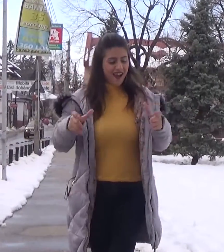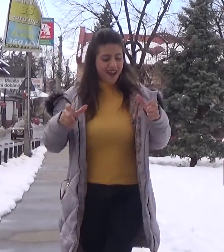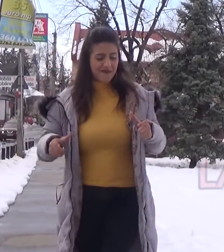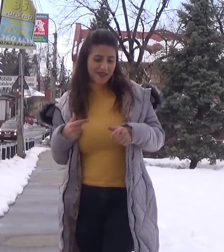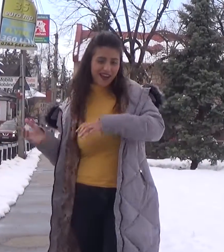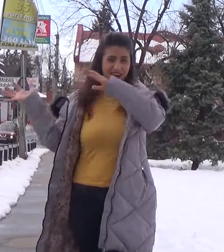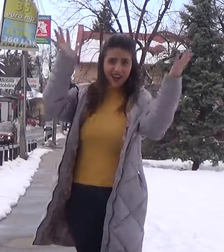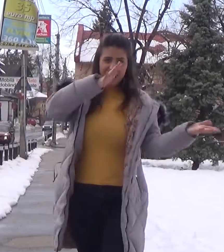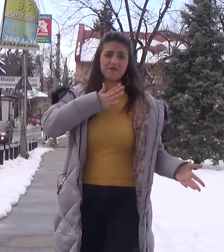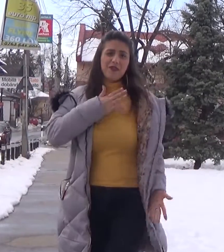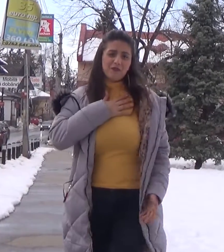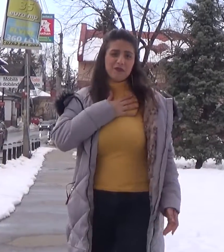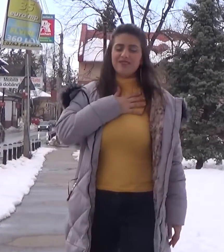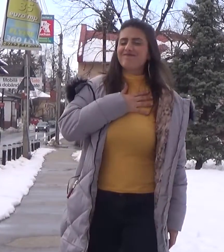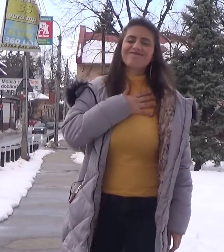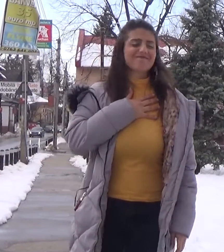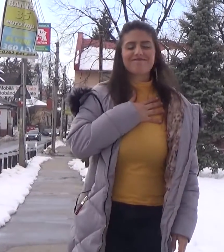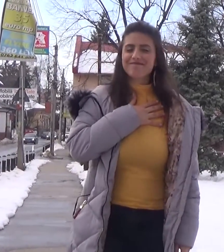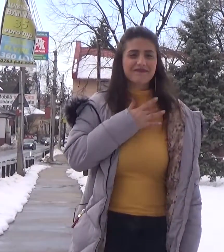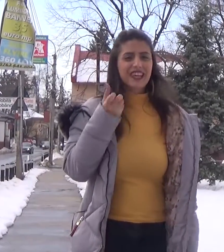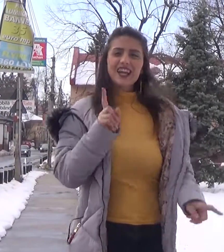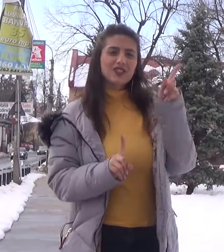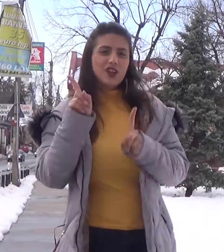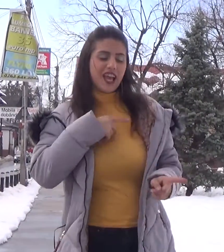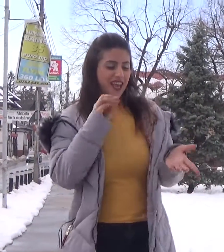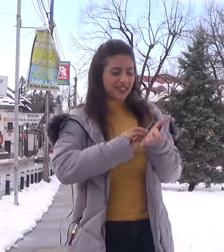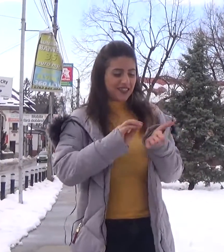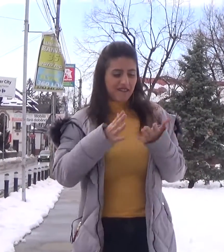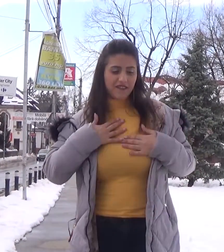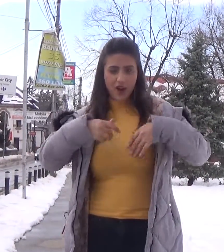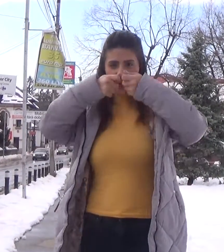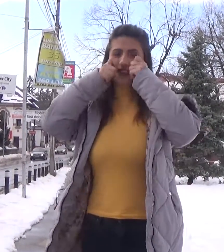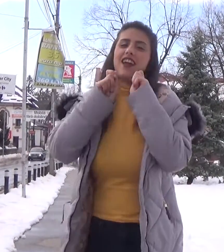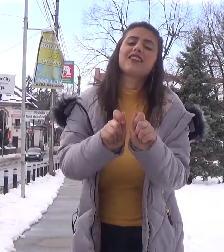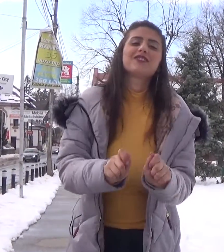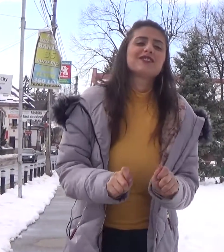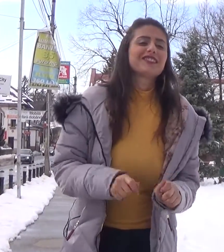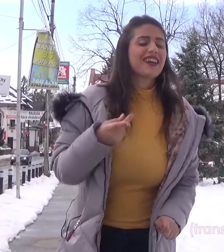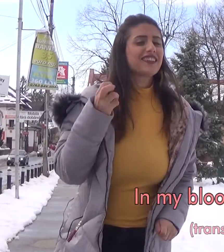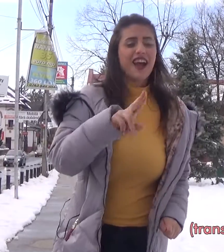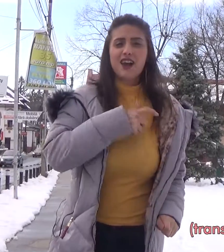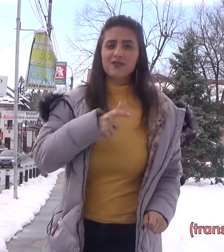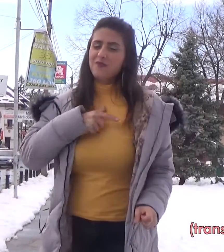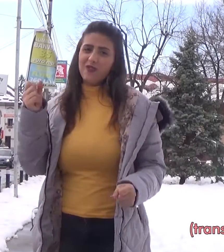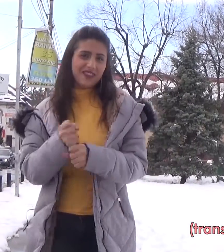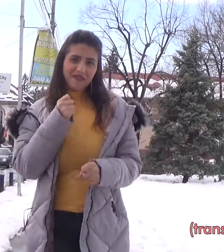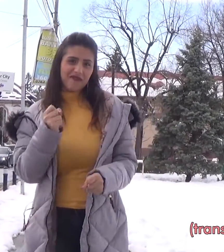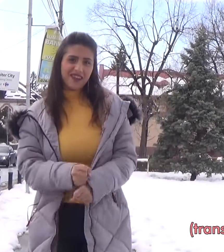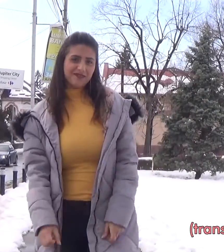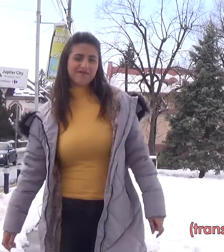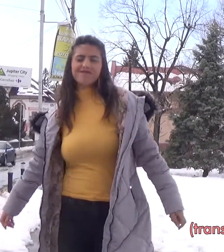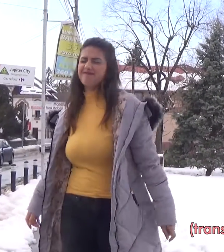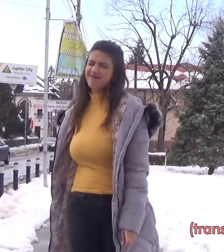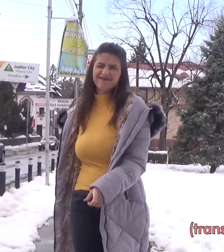It's like the walls are caving in. Sometimes I feel like giving up, but